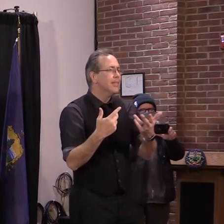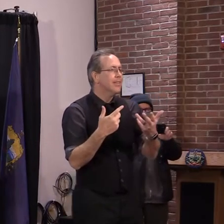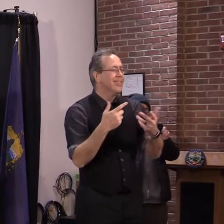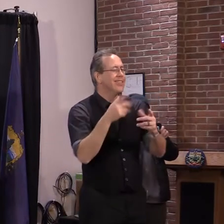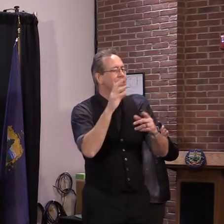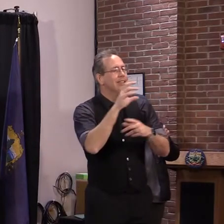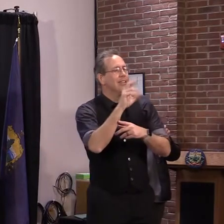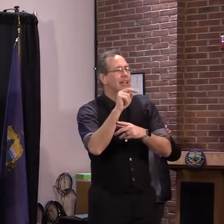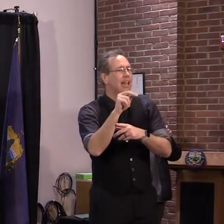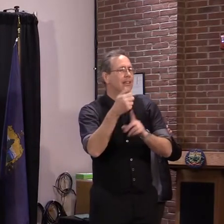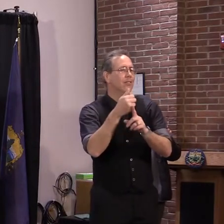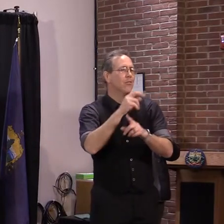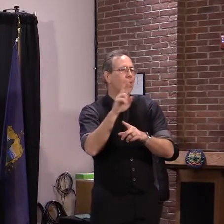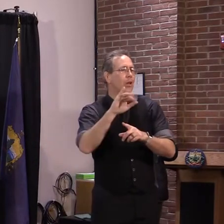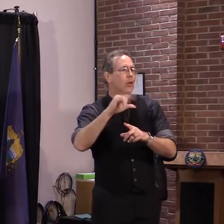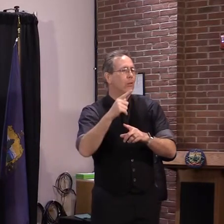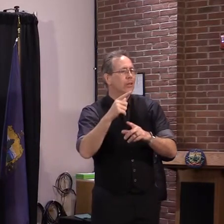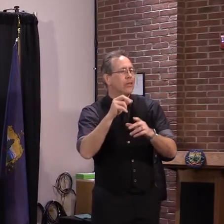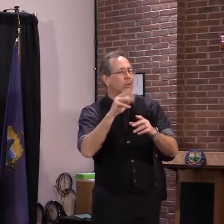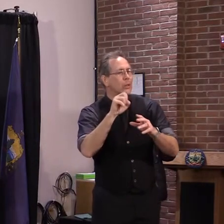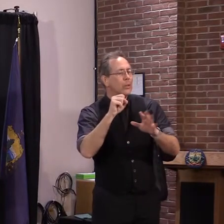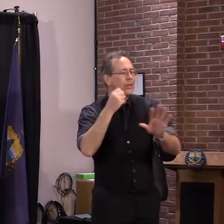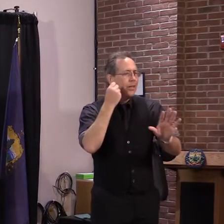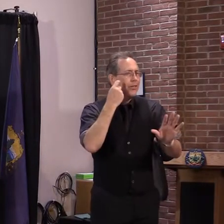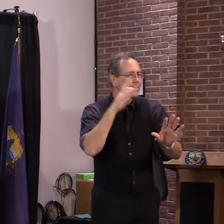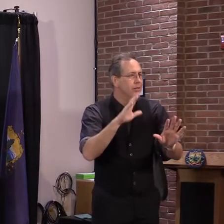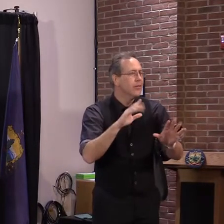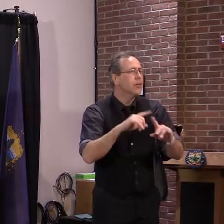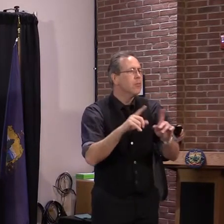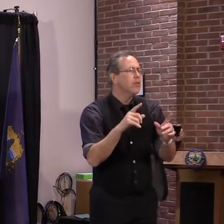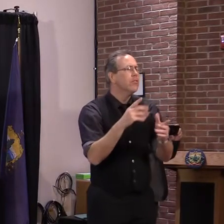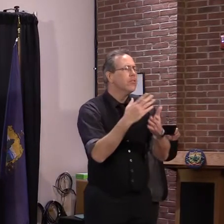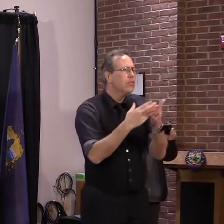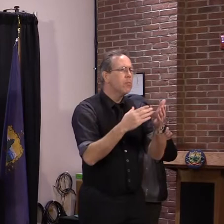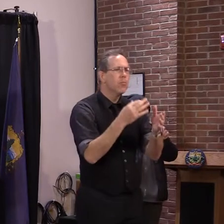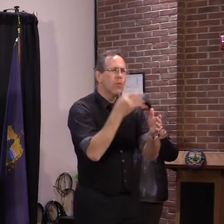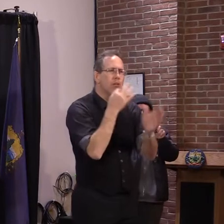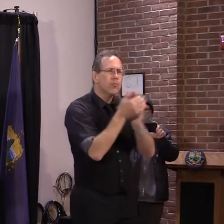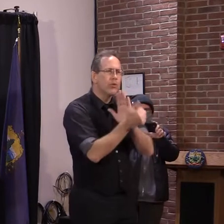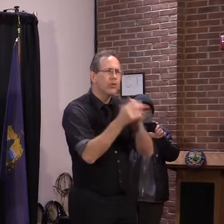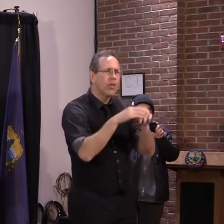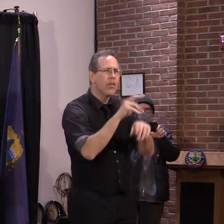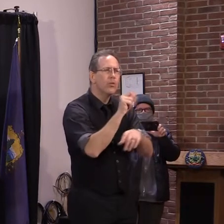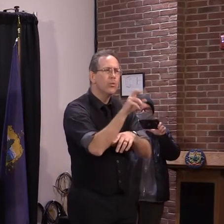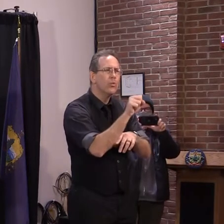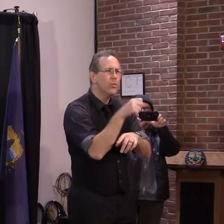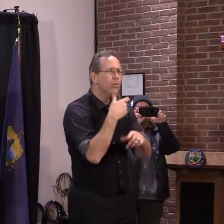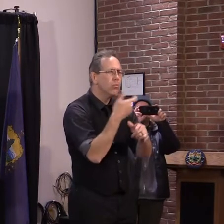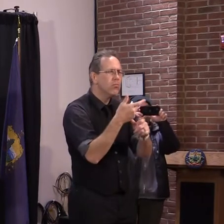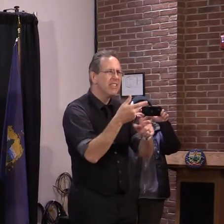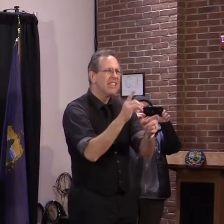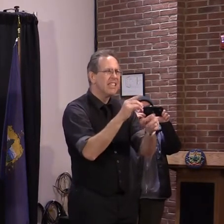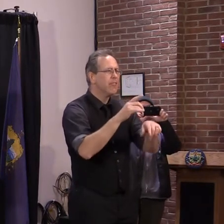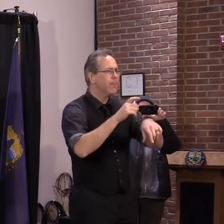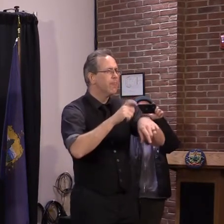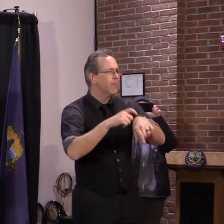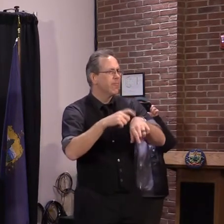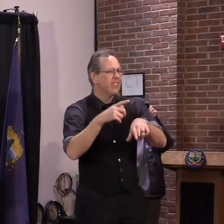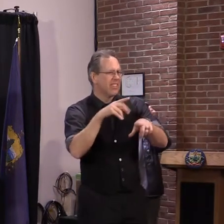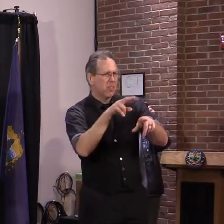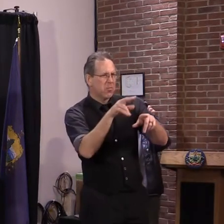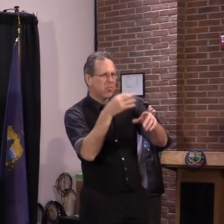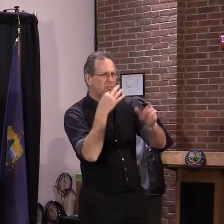source, and there are a number of experts there that are saying it's time. So